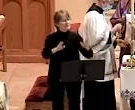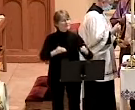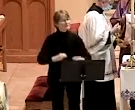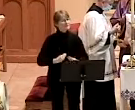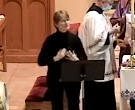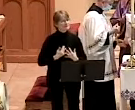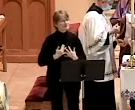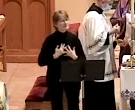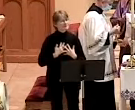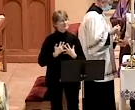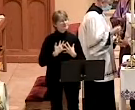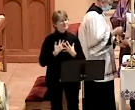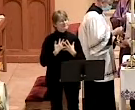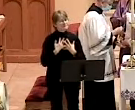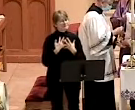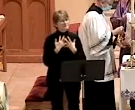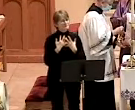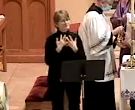joy.